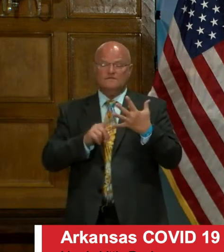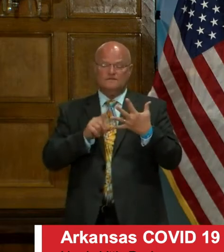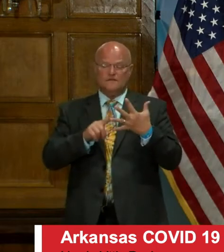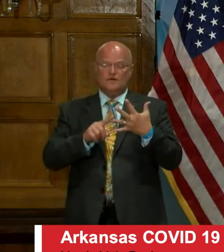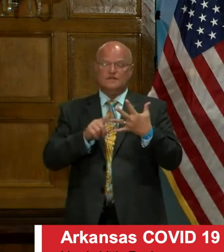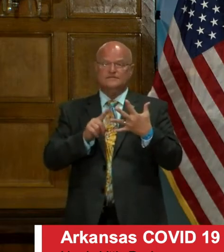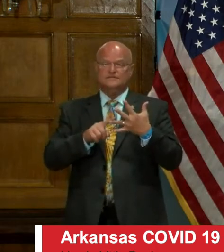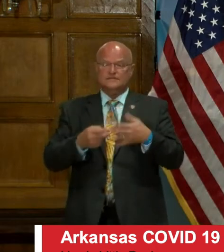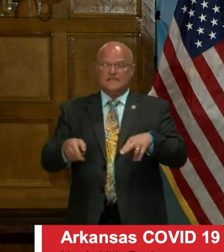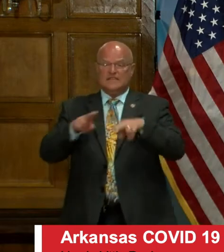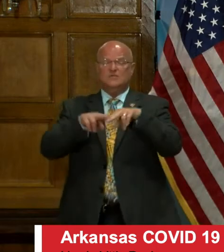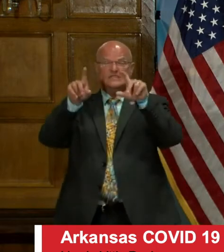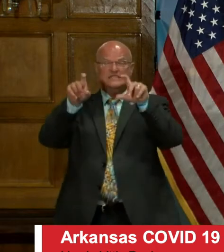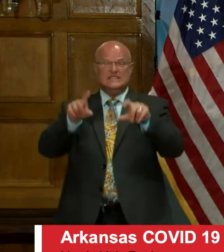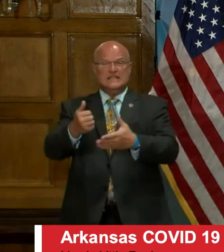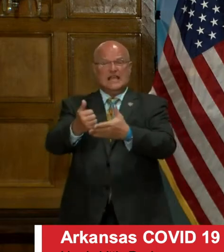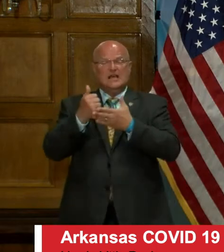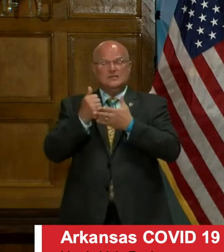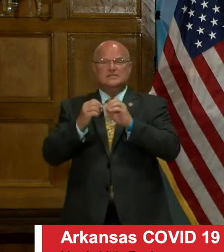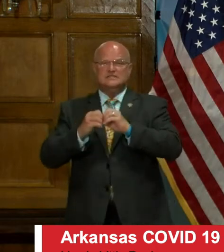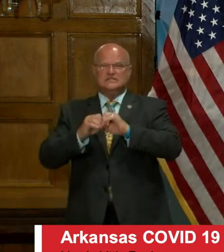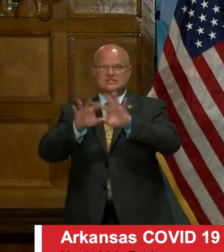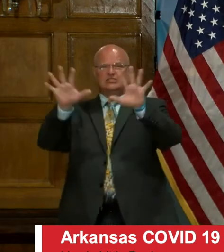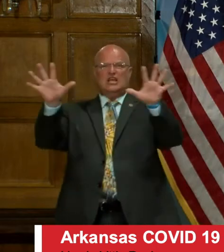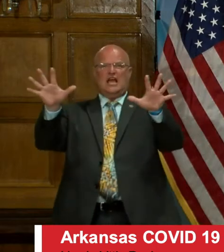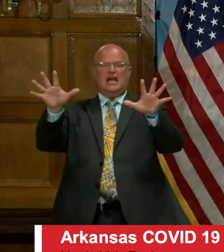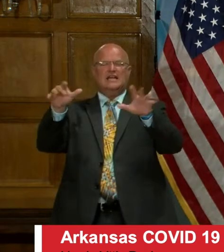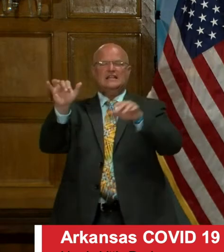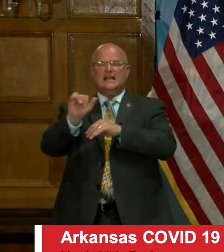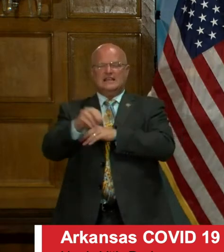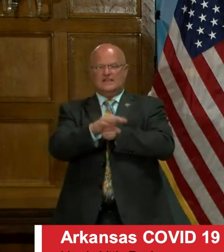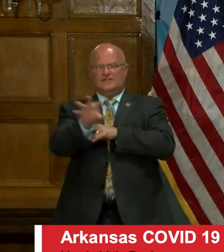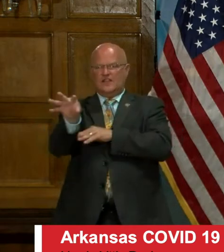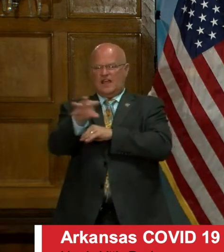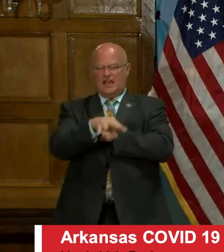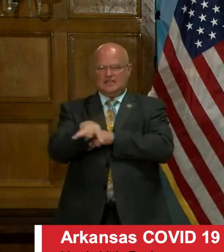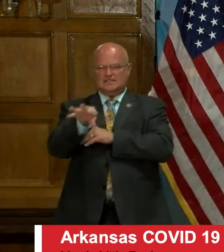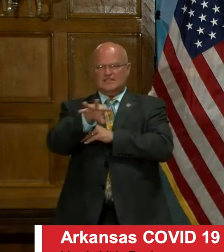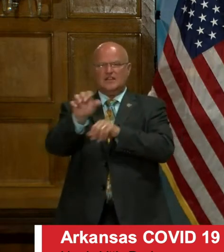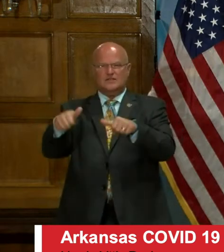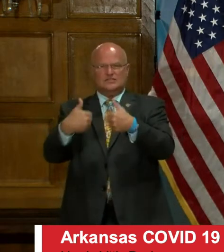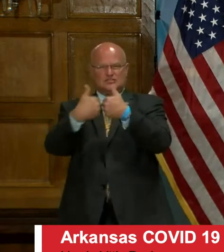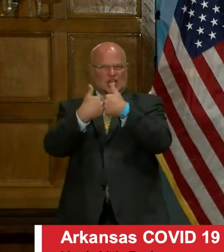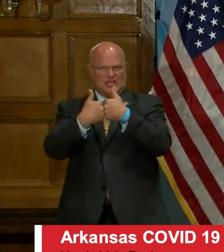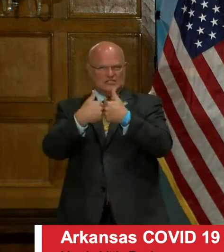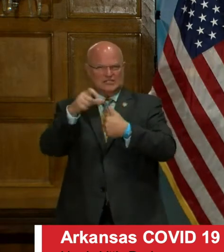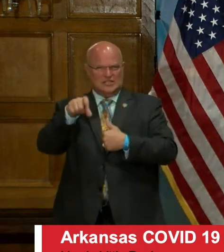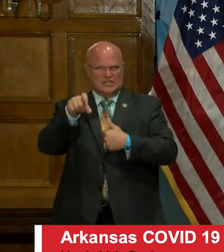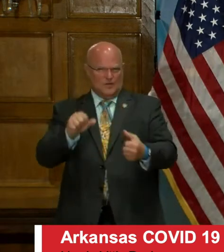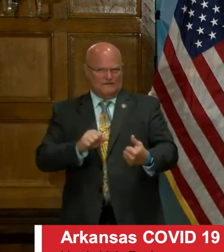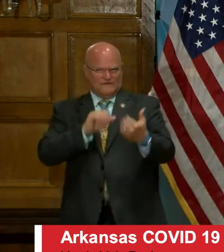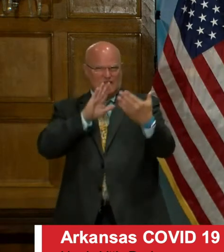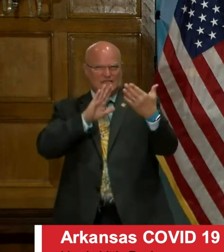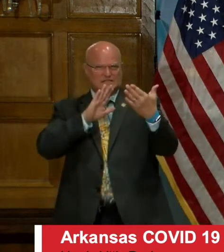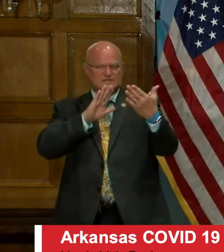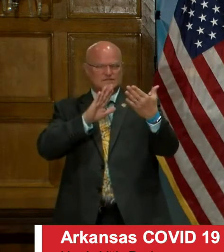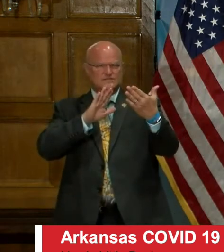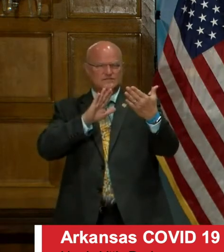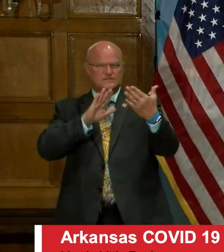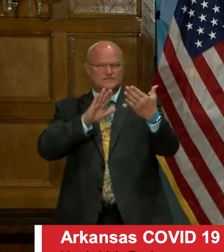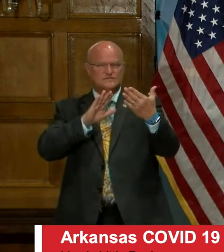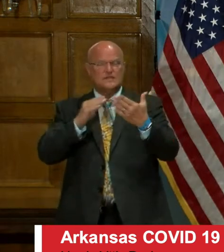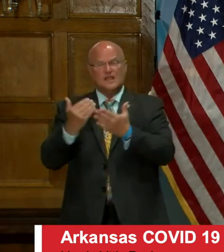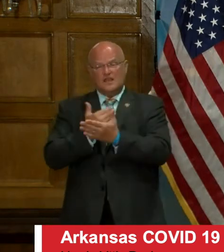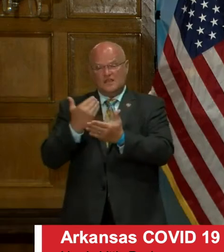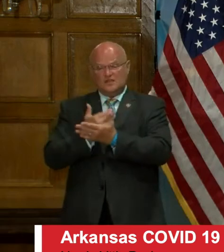our increased testing helps us to shine the flashlight on where the challenges are that we face and